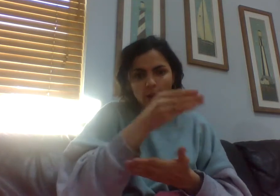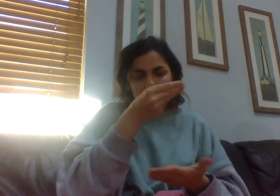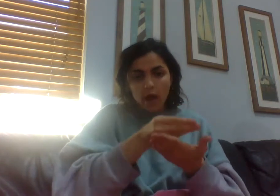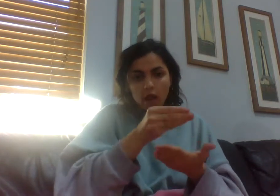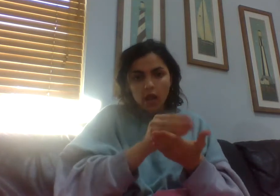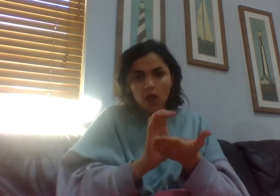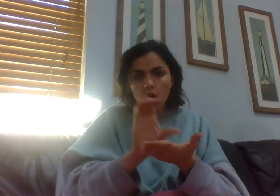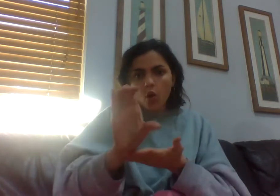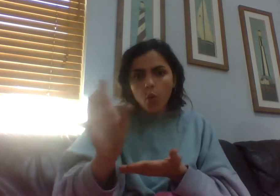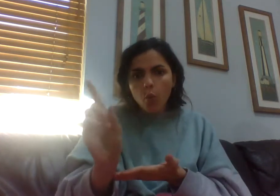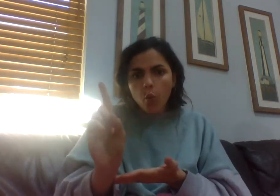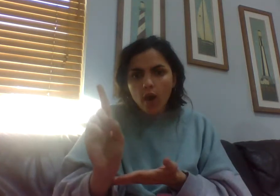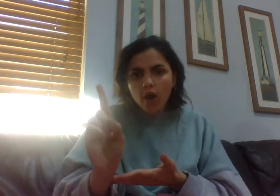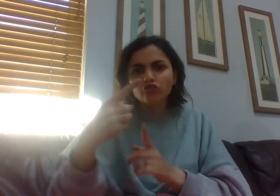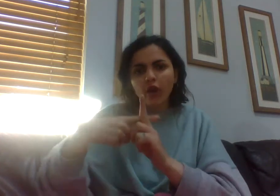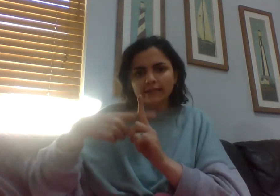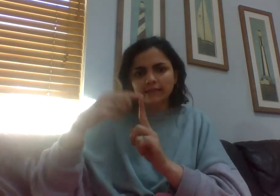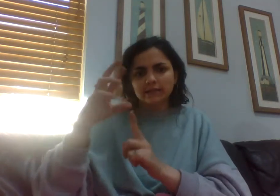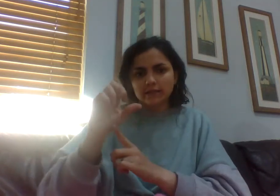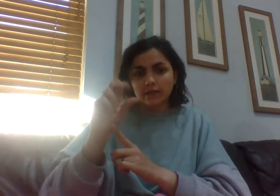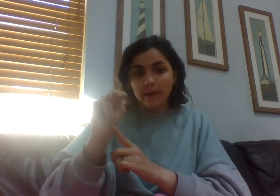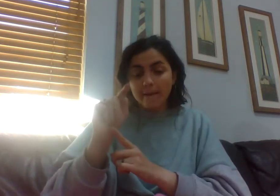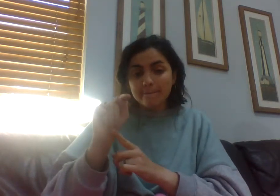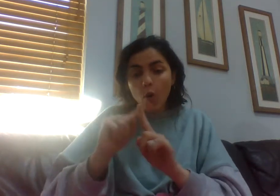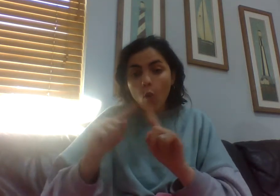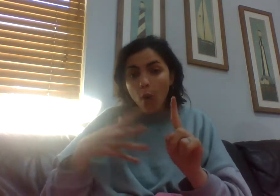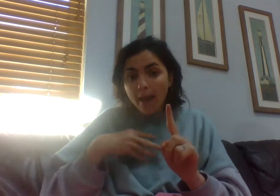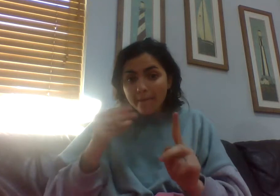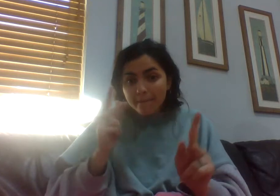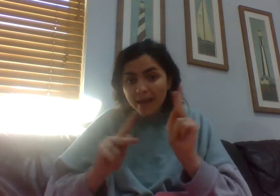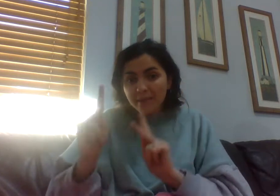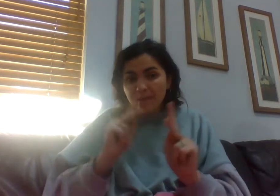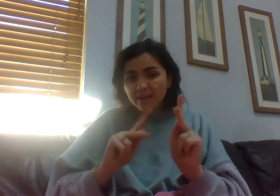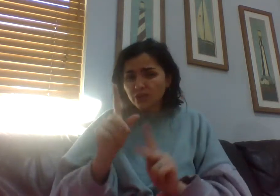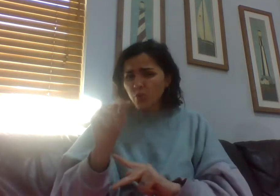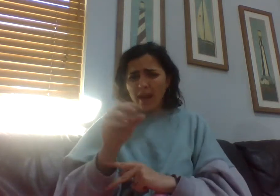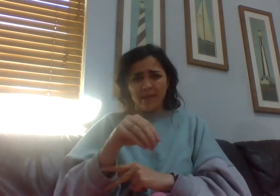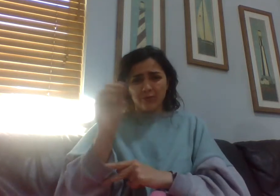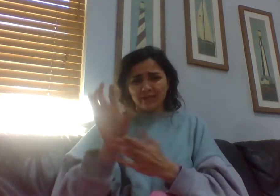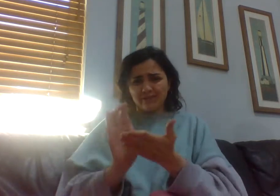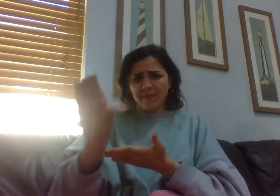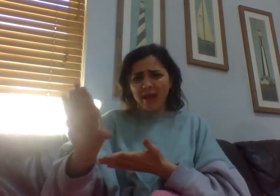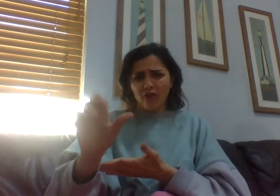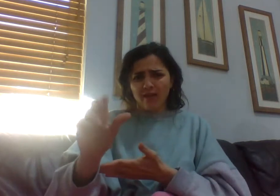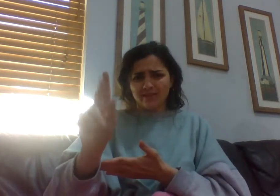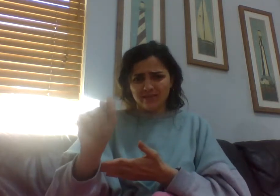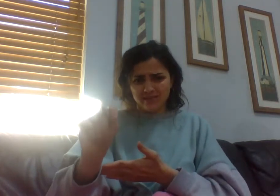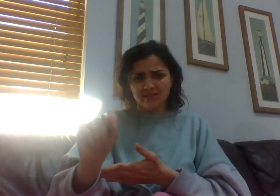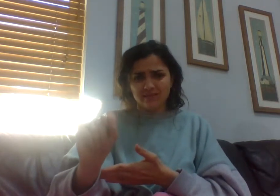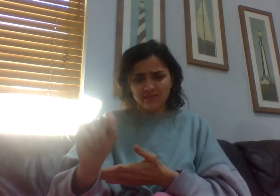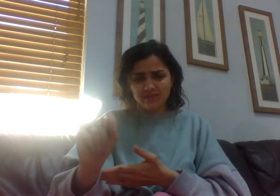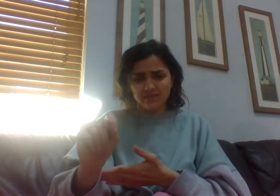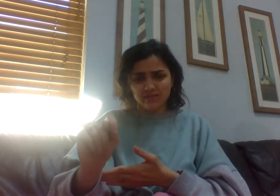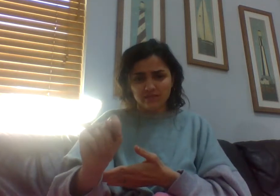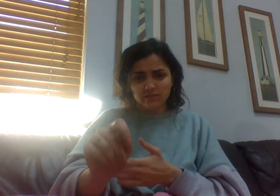white New Yorkers were spending about 20%, sometimes even less than 20% of their average wages on